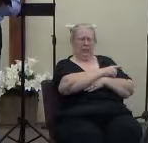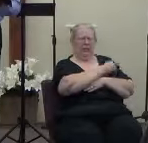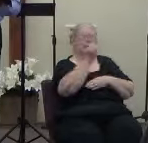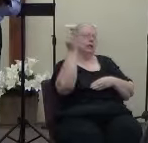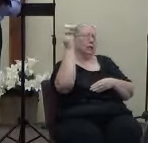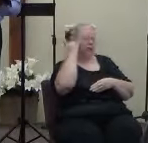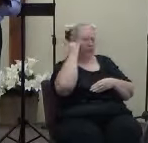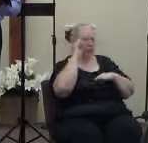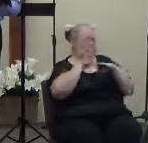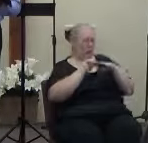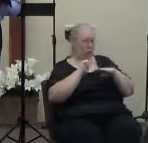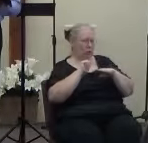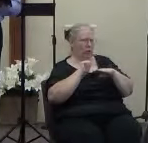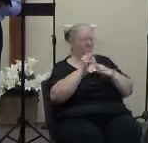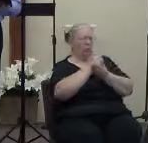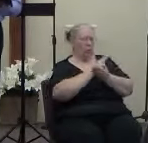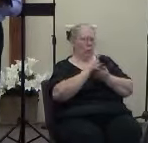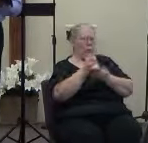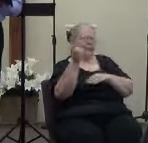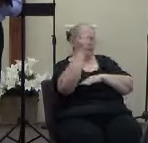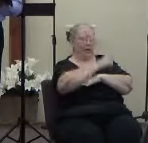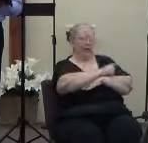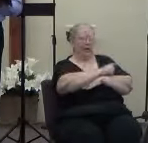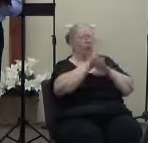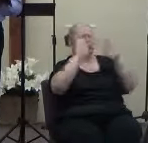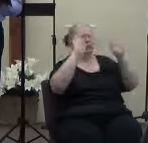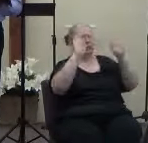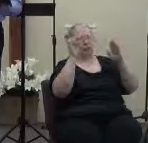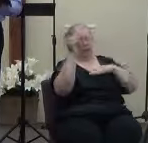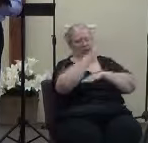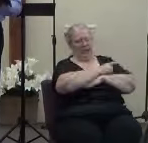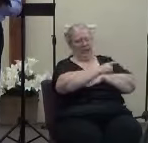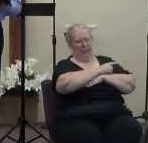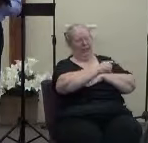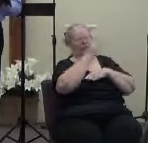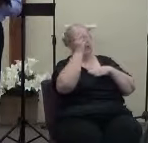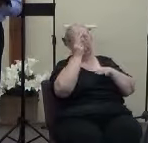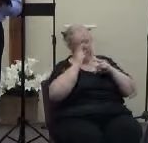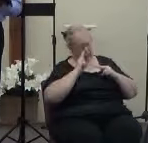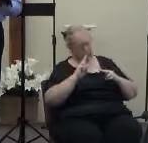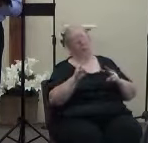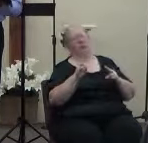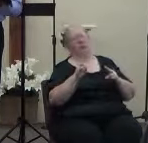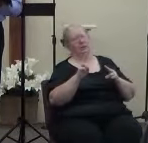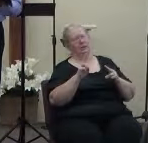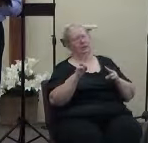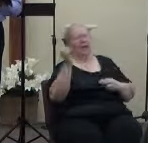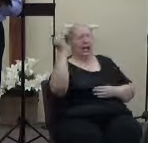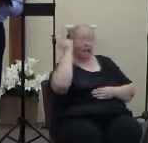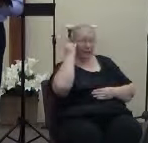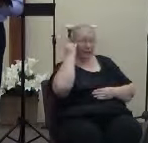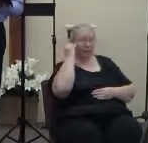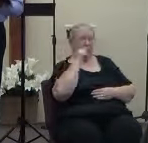if you call the Sabbath a delight and the Lord's holy day honorable, and